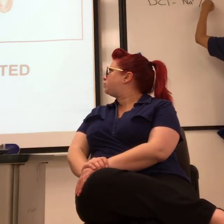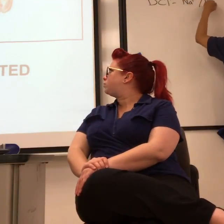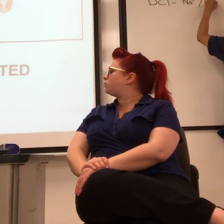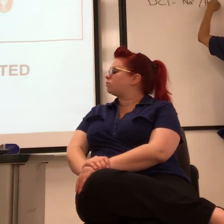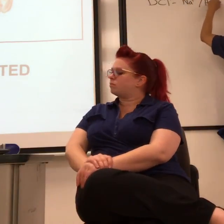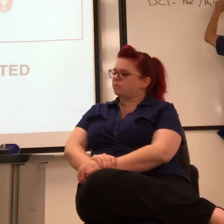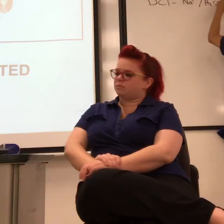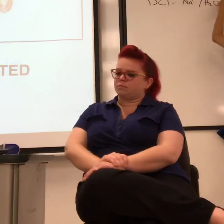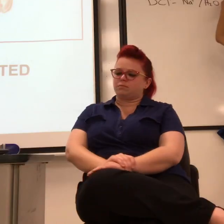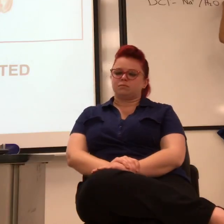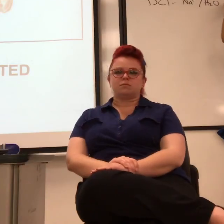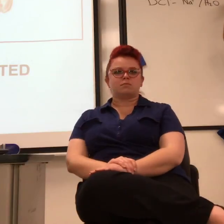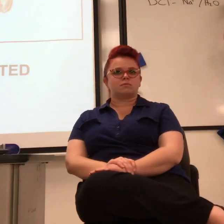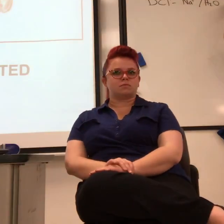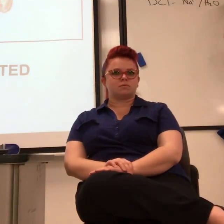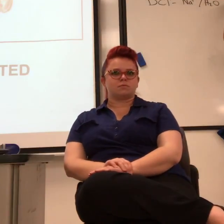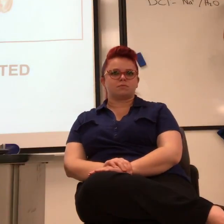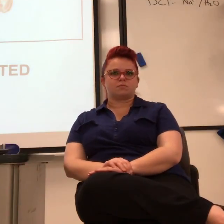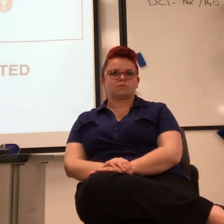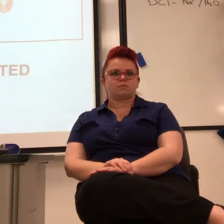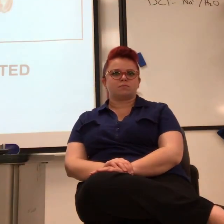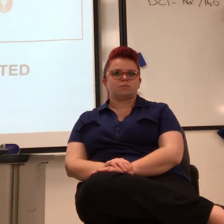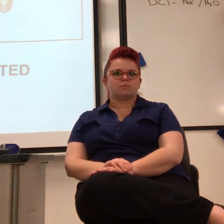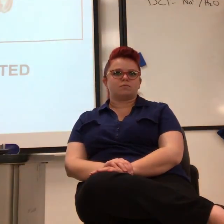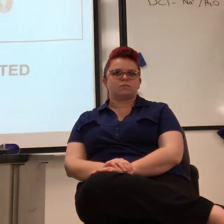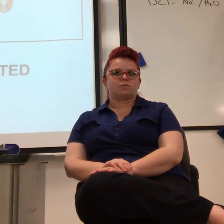So I'm writing water, salt.